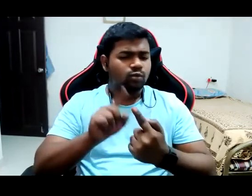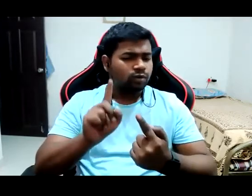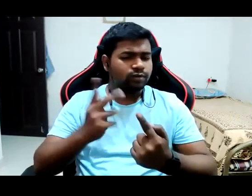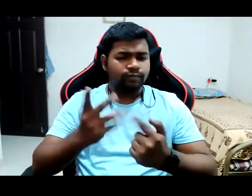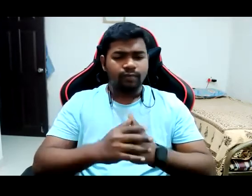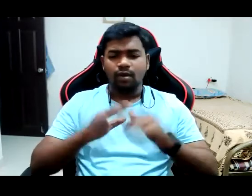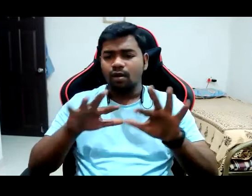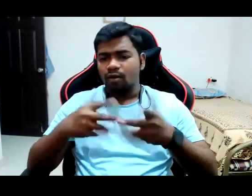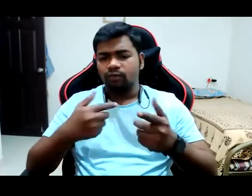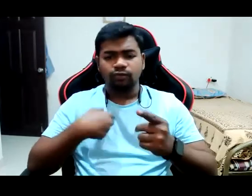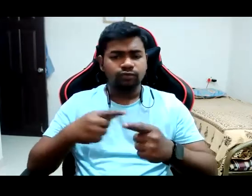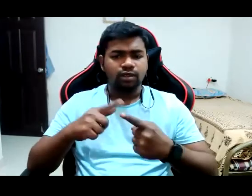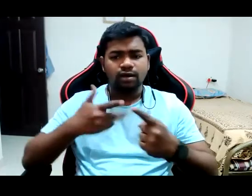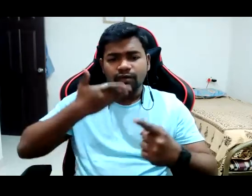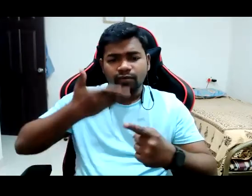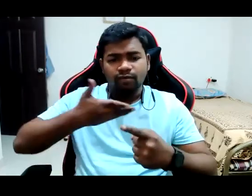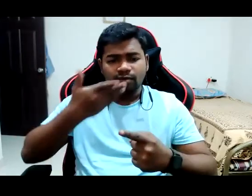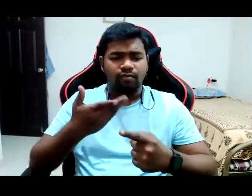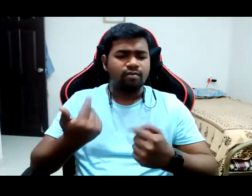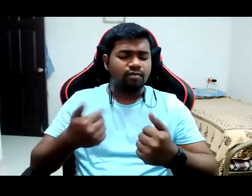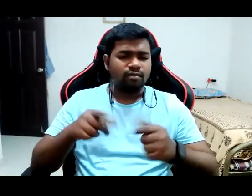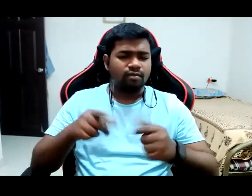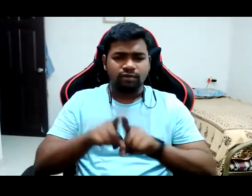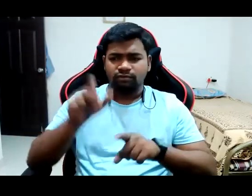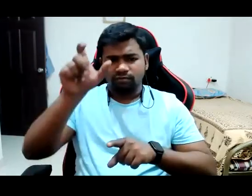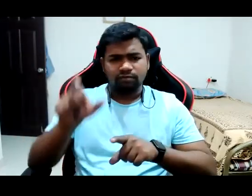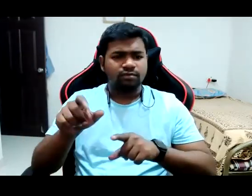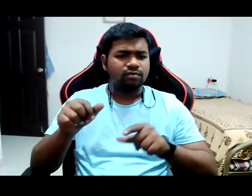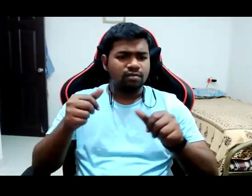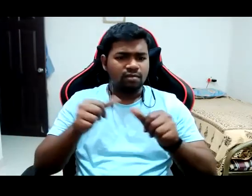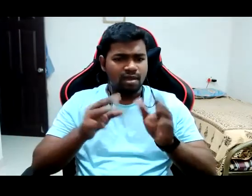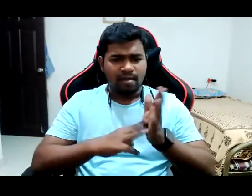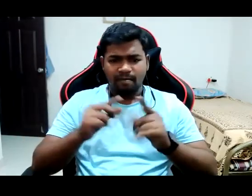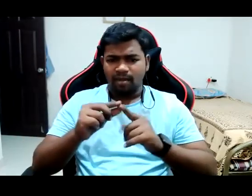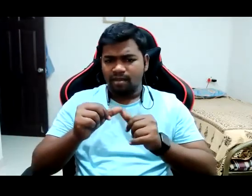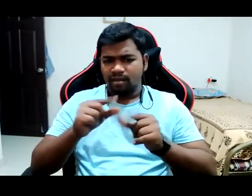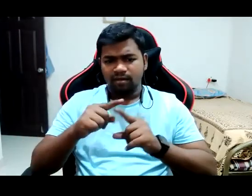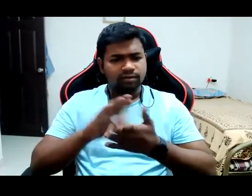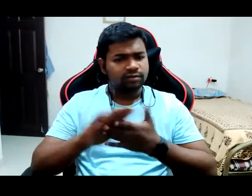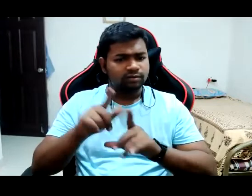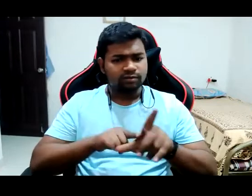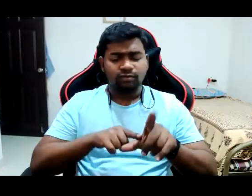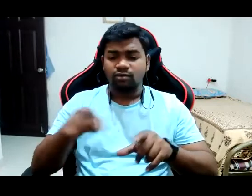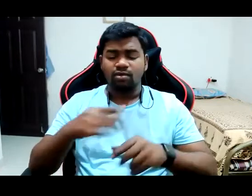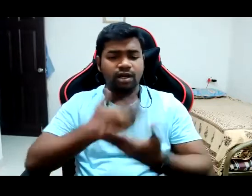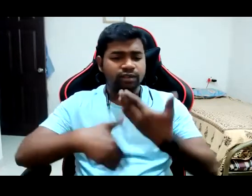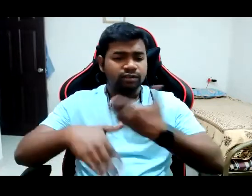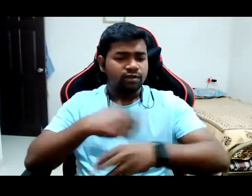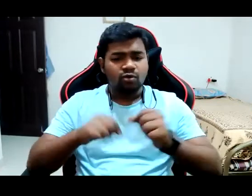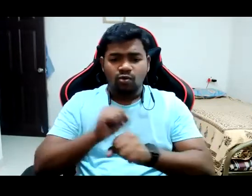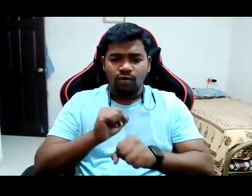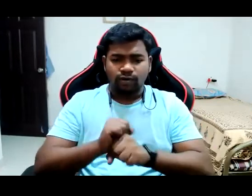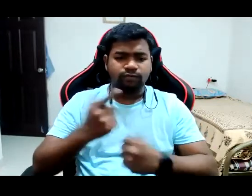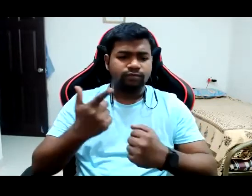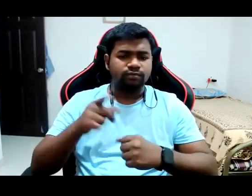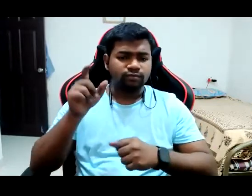do we try and develop this empathy in people without disabilities about how do people with disabilities work? What are screen readers, for example,